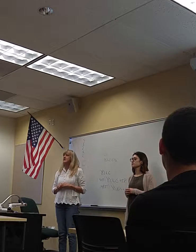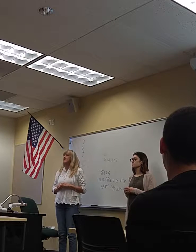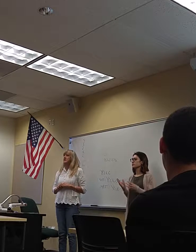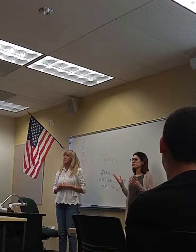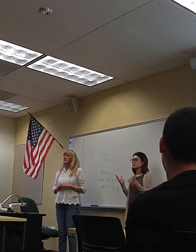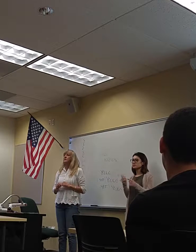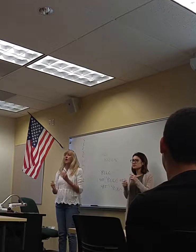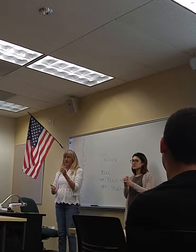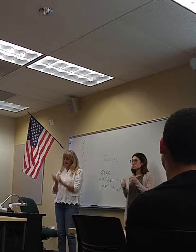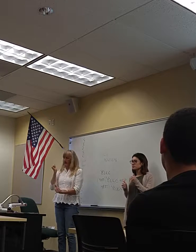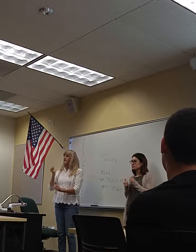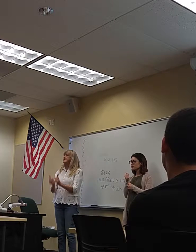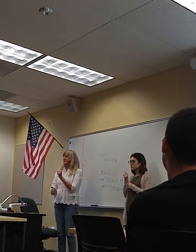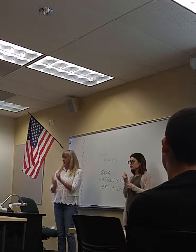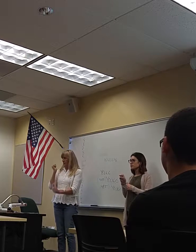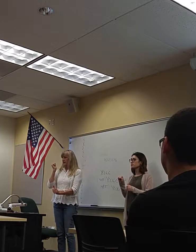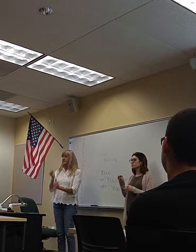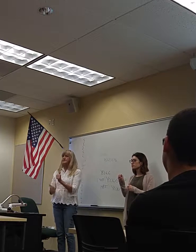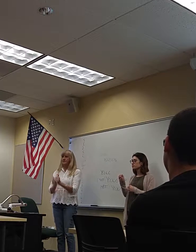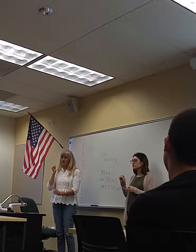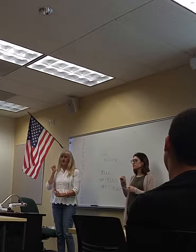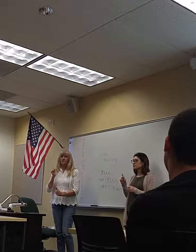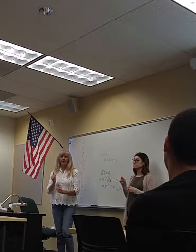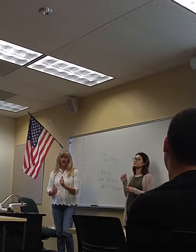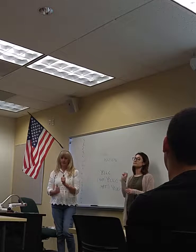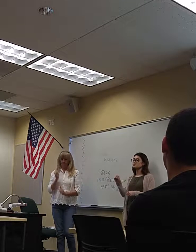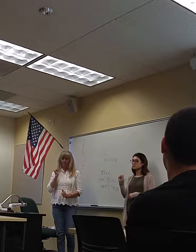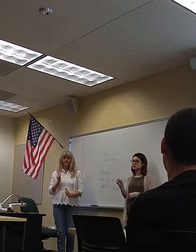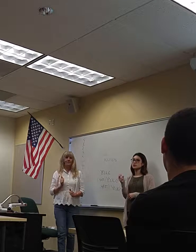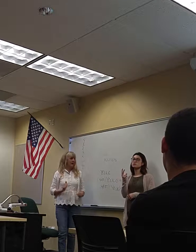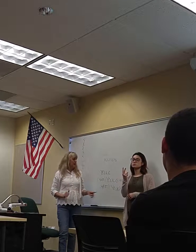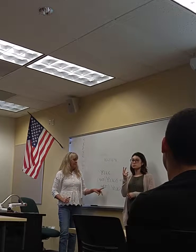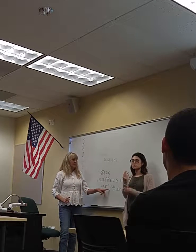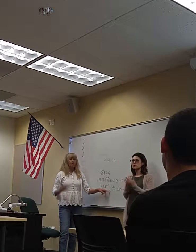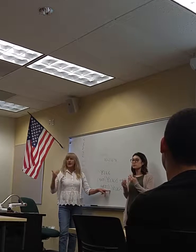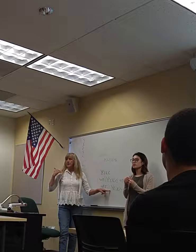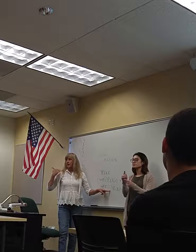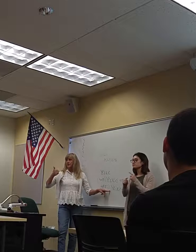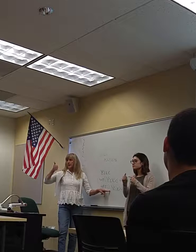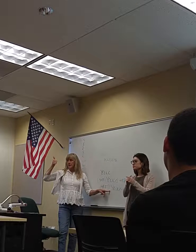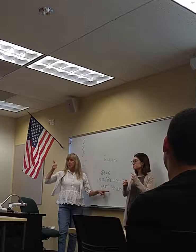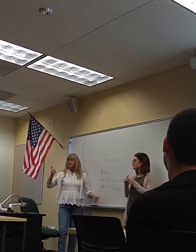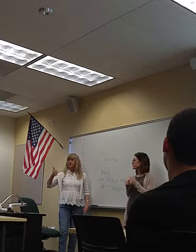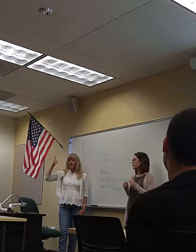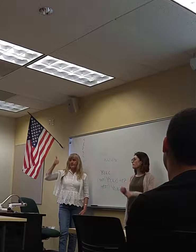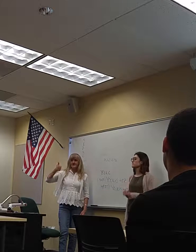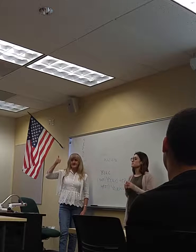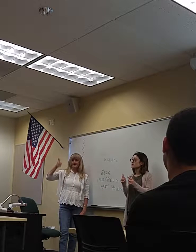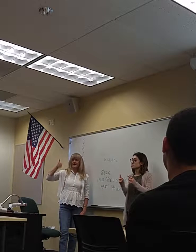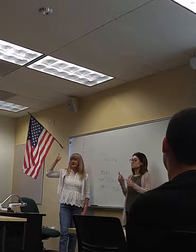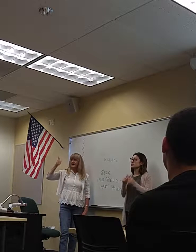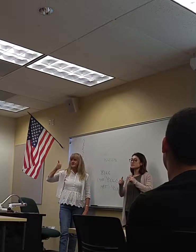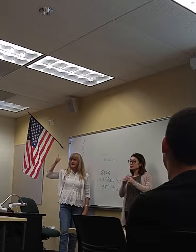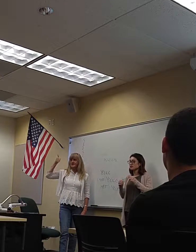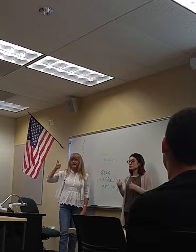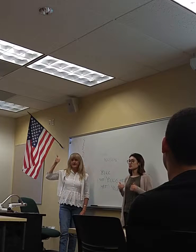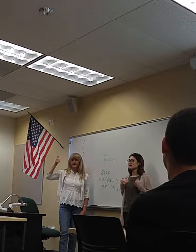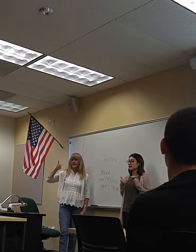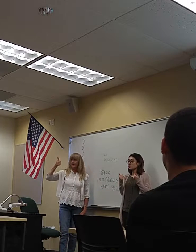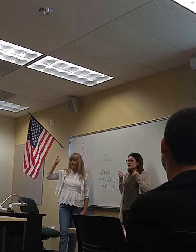For what? You have it's a two-handed symbol, right? Got it. But we can go young this. But if I just did this, is that the sign